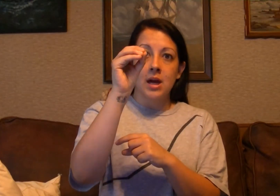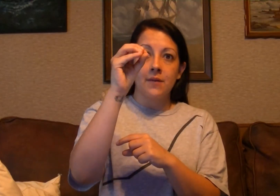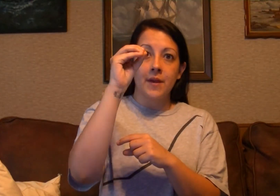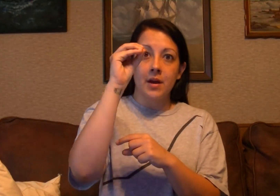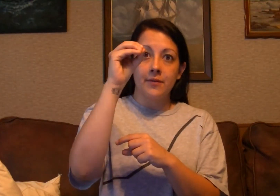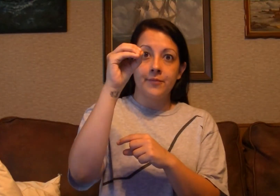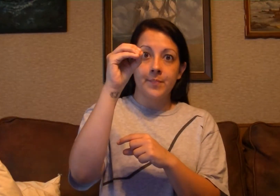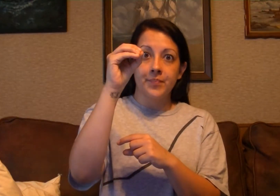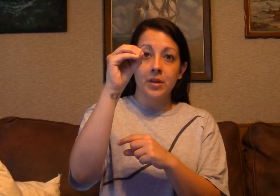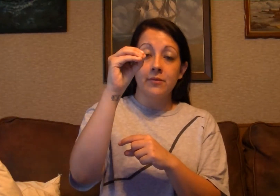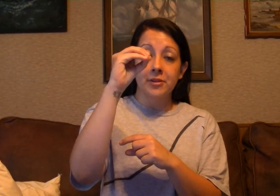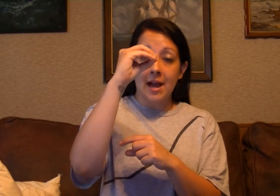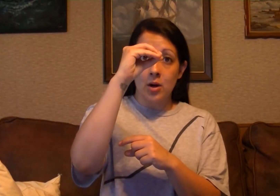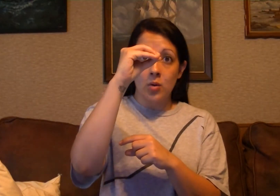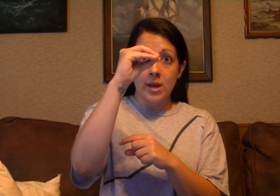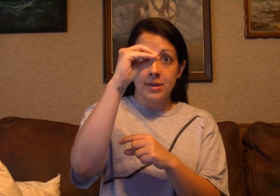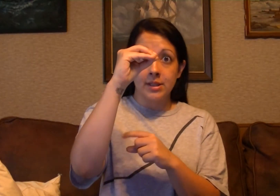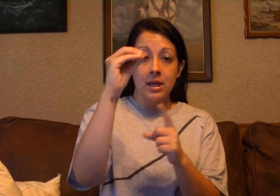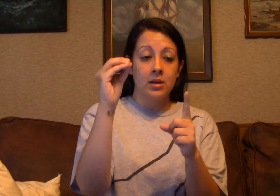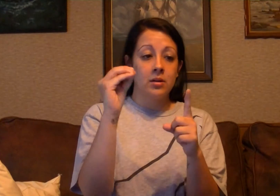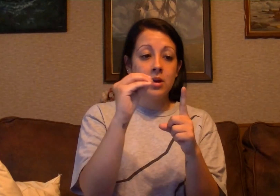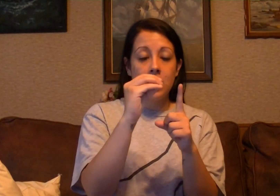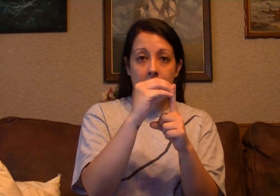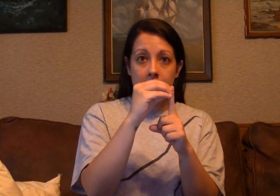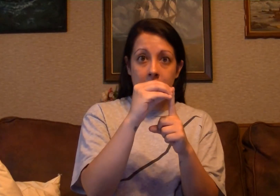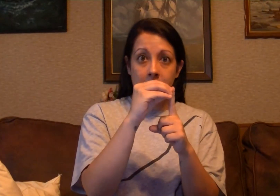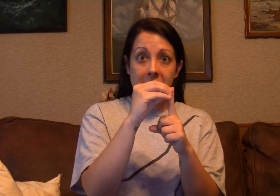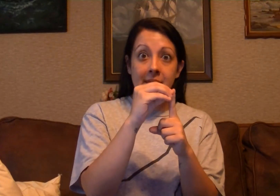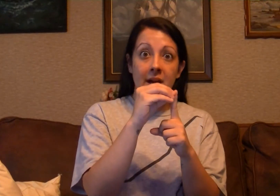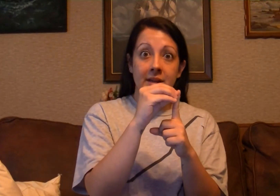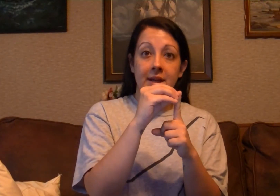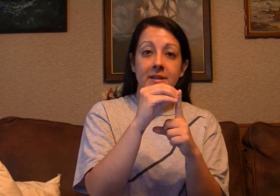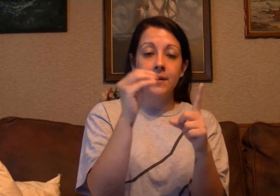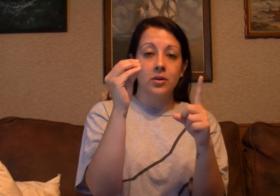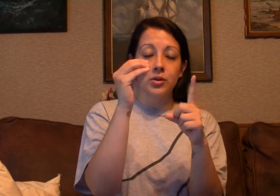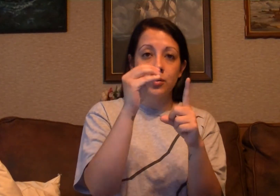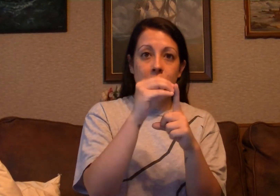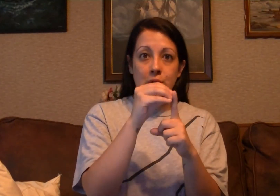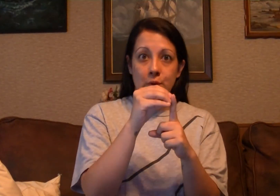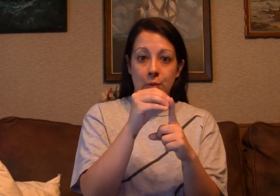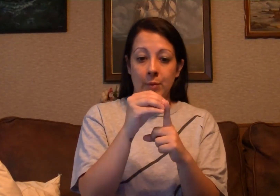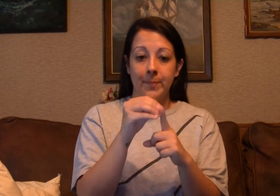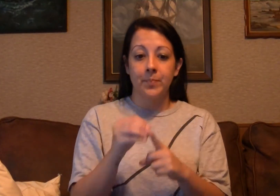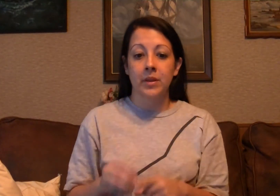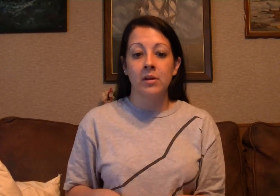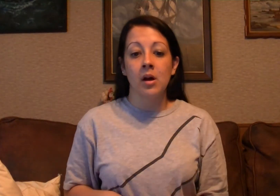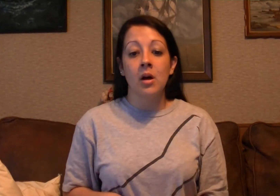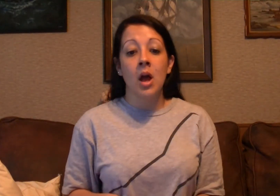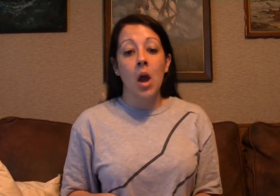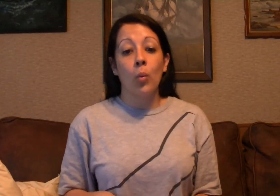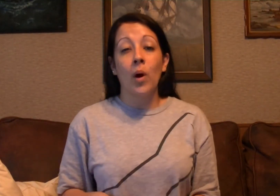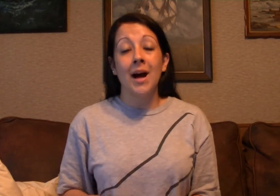have that flat O hand again and meet that index finger. So 2.